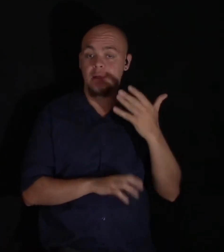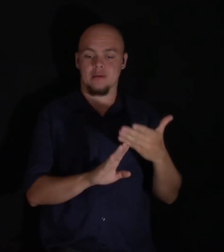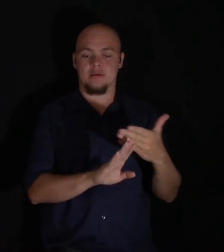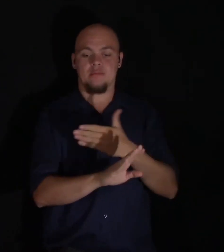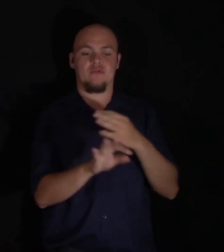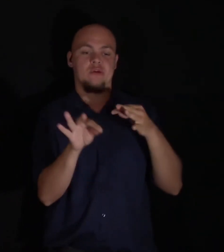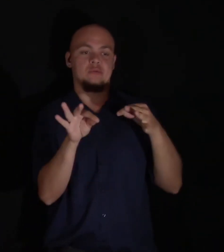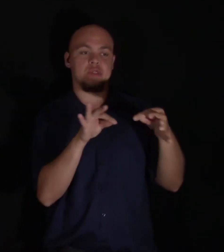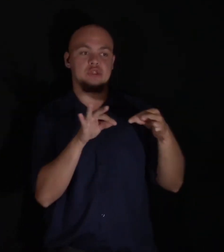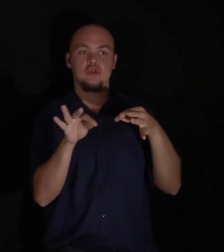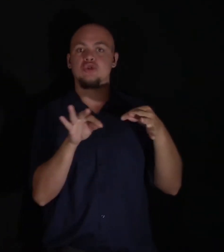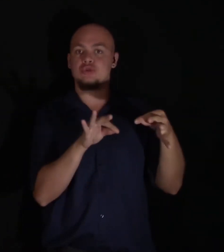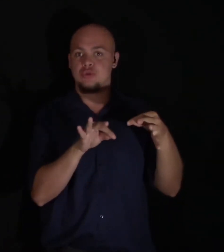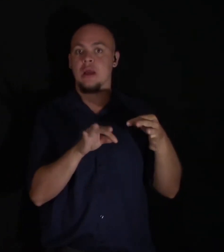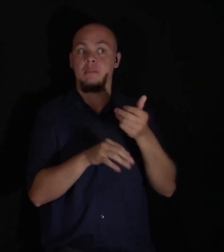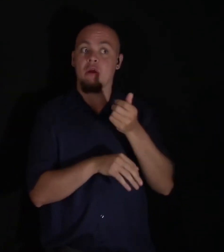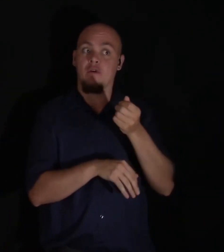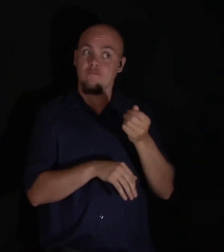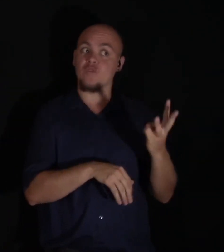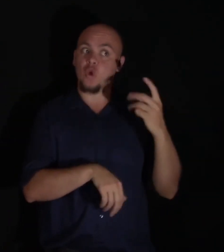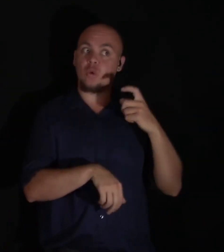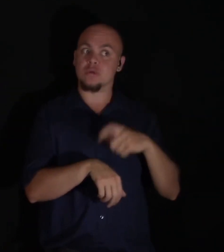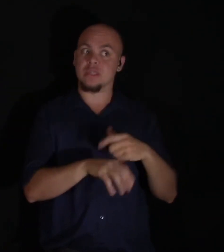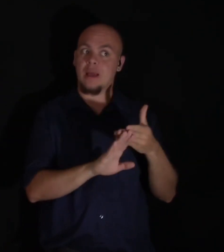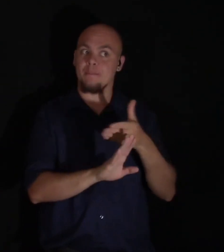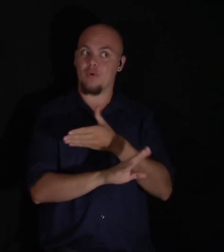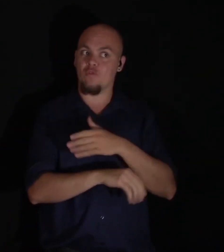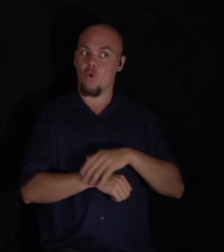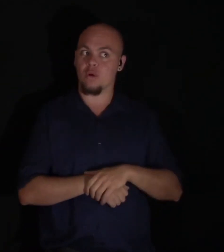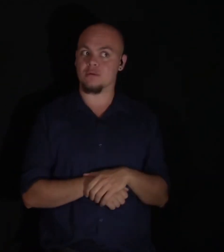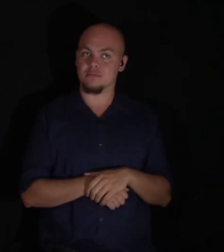banana thing several times before.